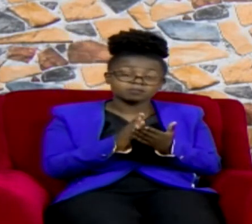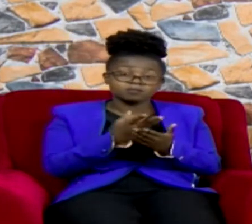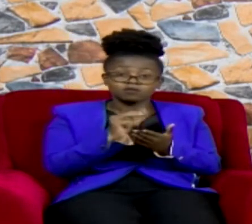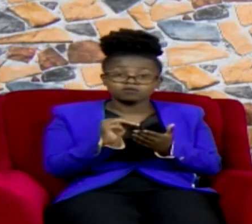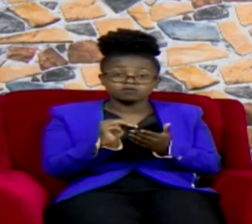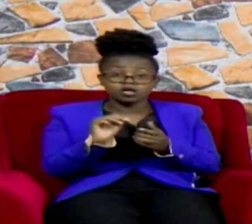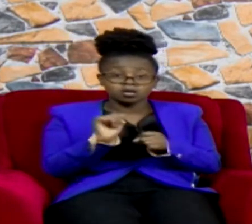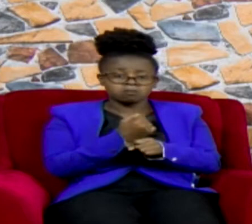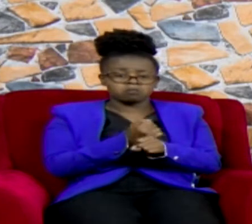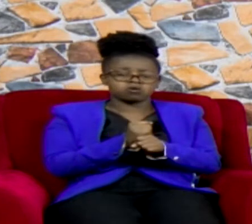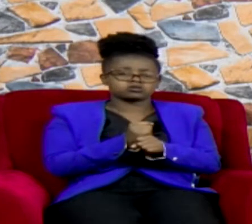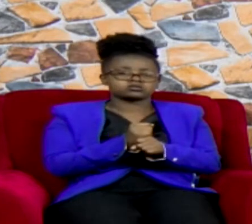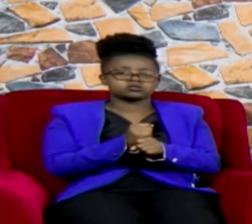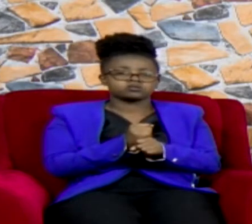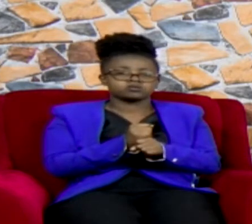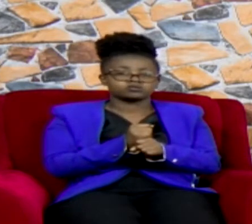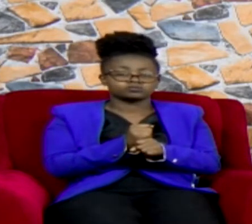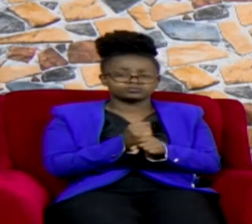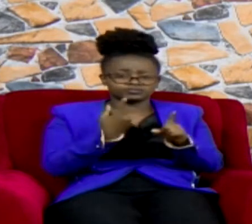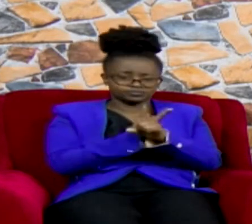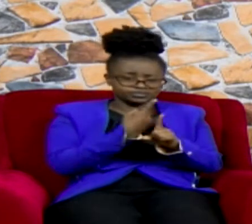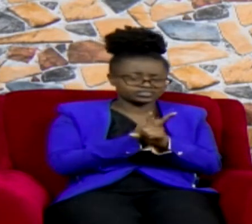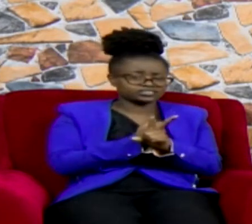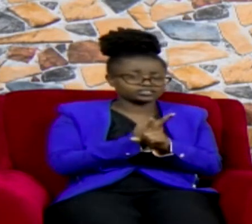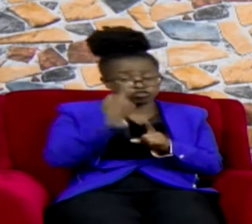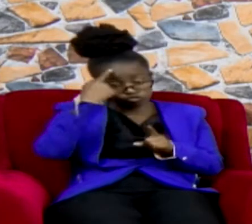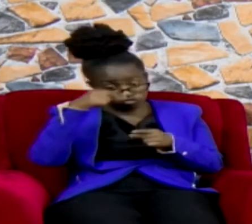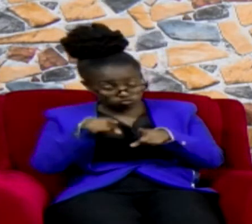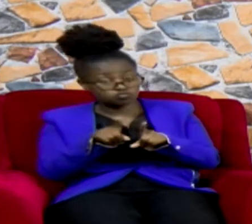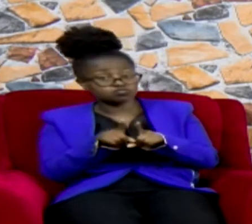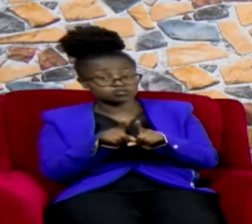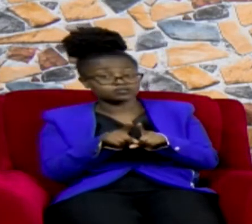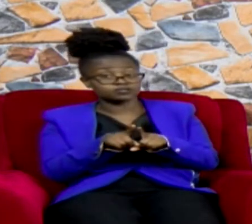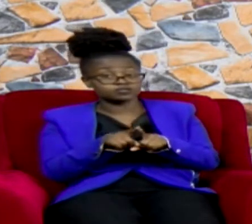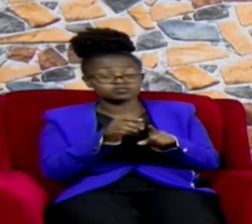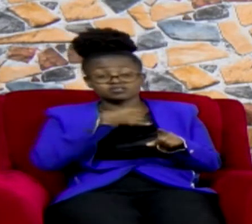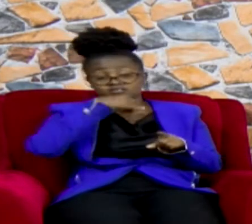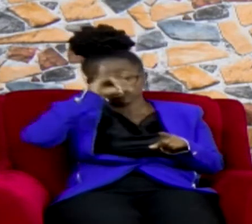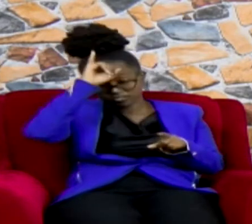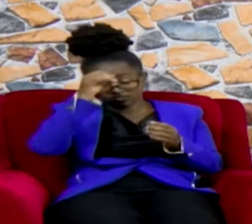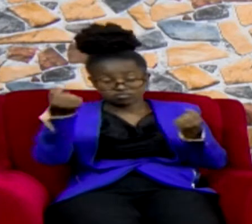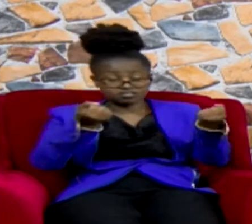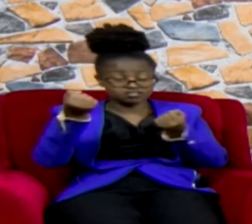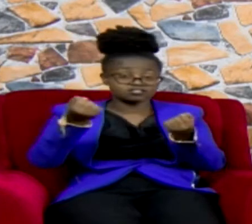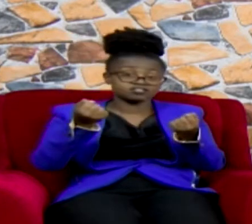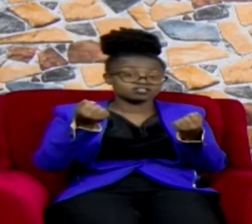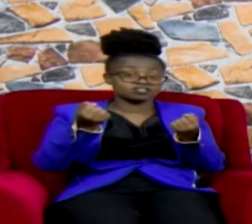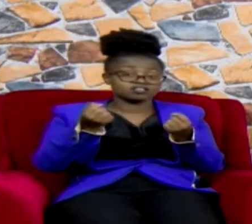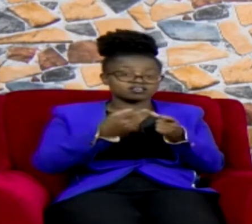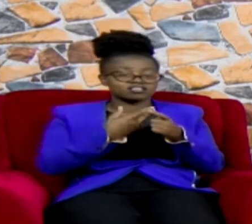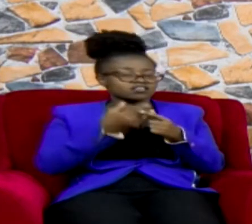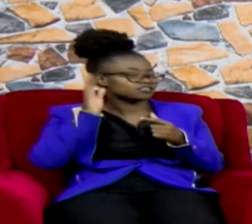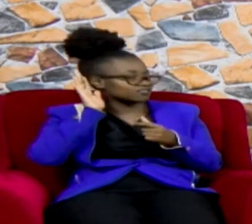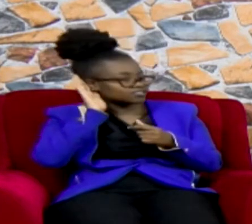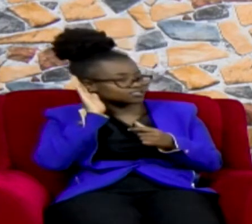be able to Siphon. Okay. Like for you, you can ignore the car along the road and you